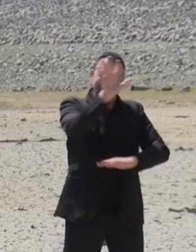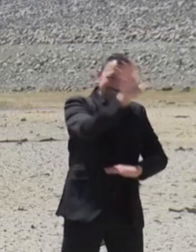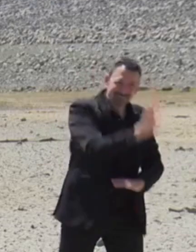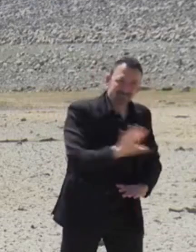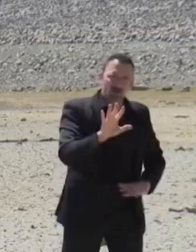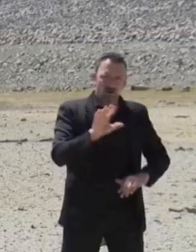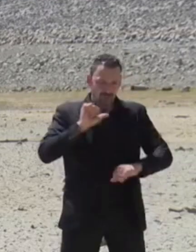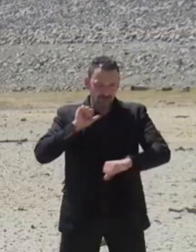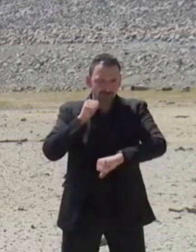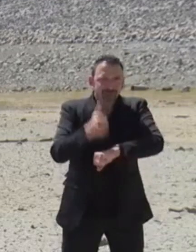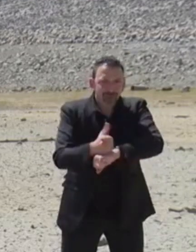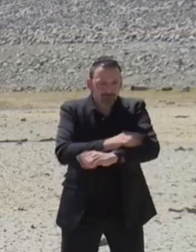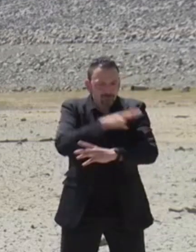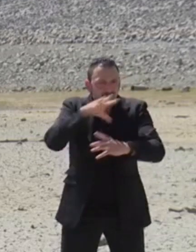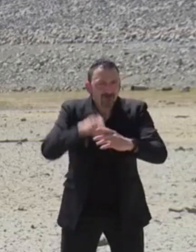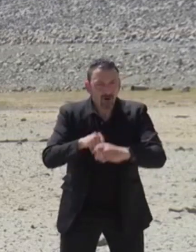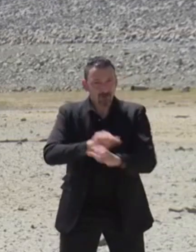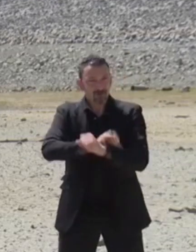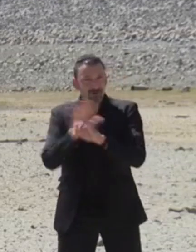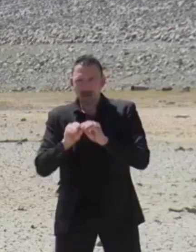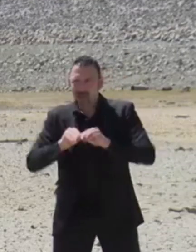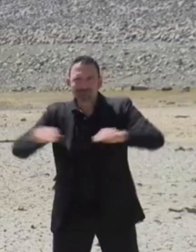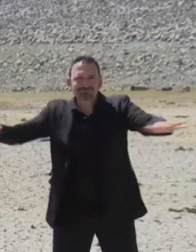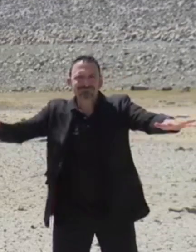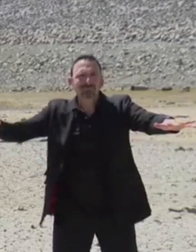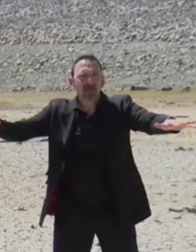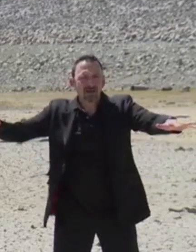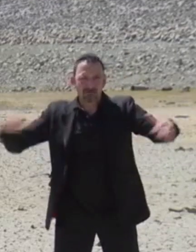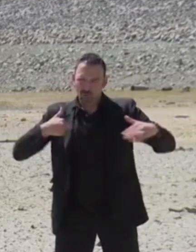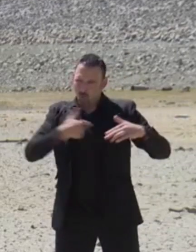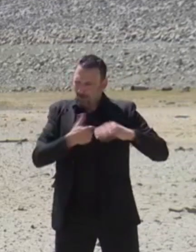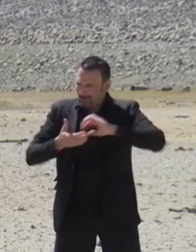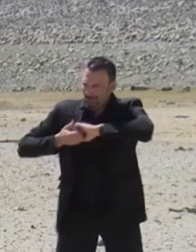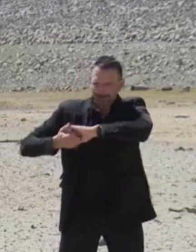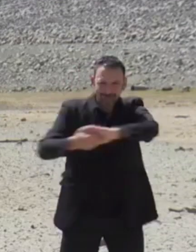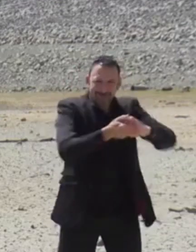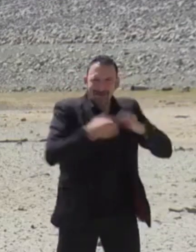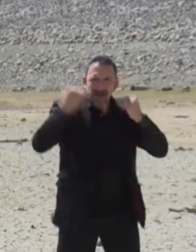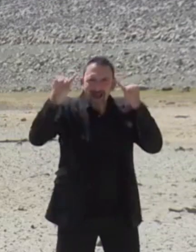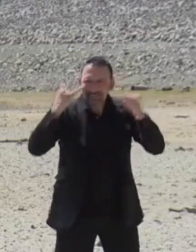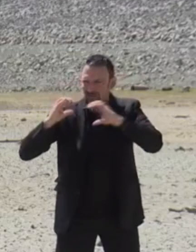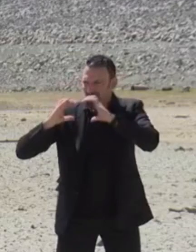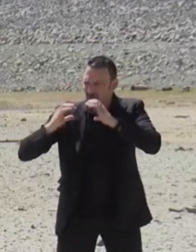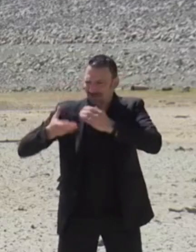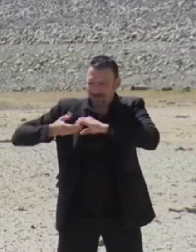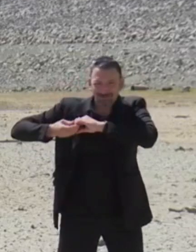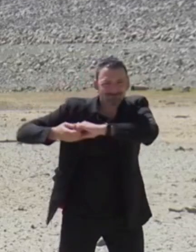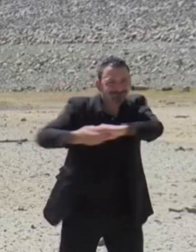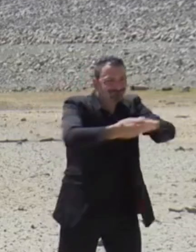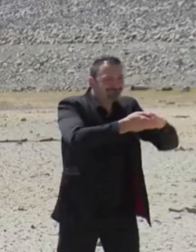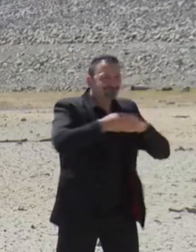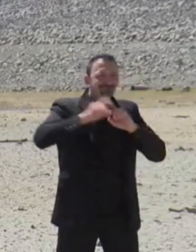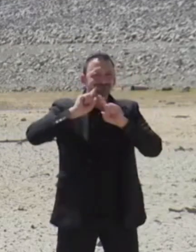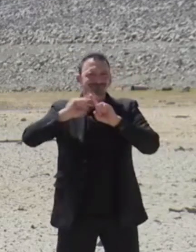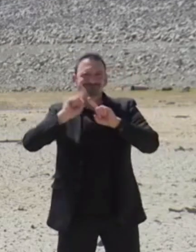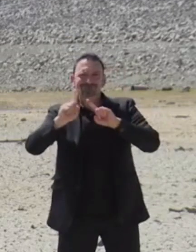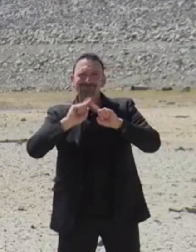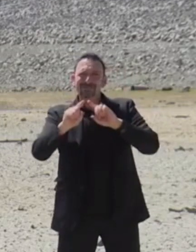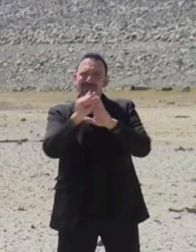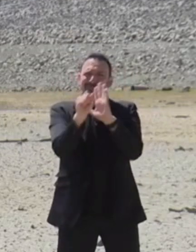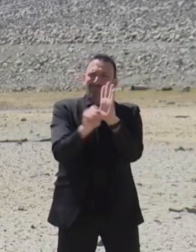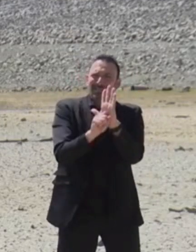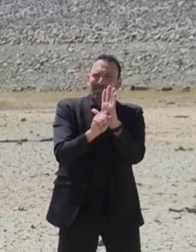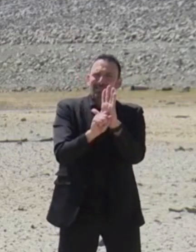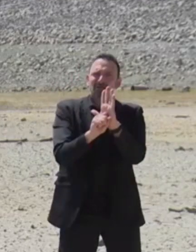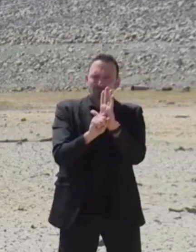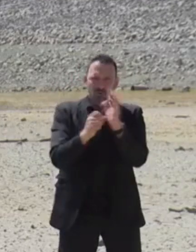pandemic, and we're engaging in a consistent basis, not only exchanging best practices and ideas to address the issues of COVID, but